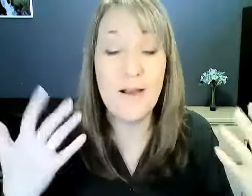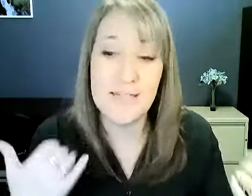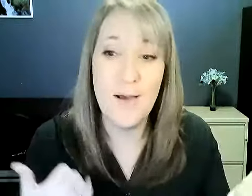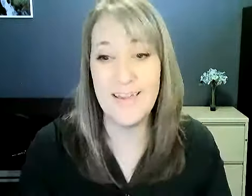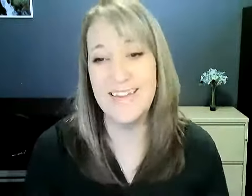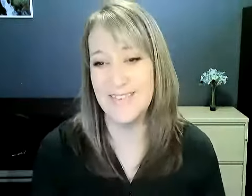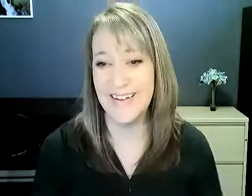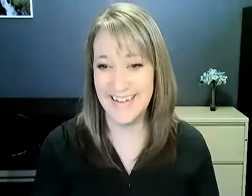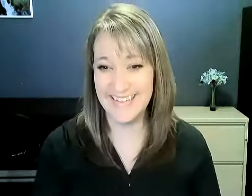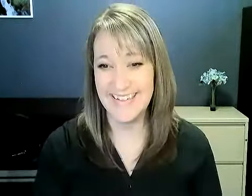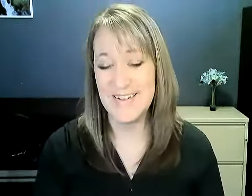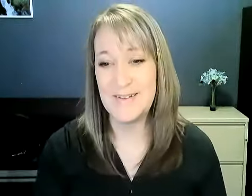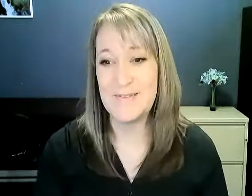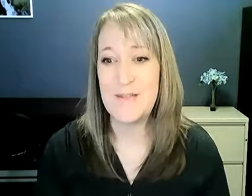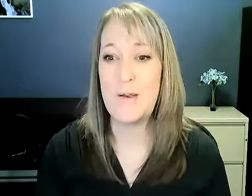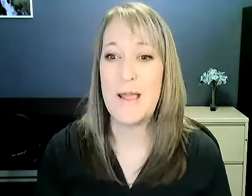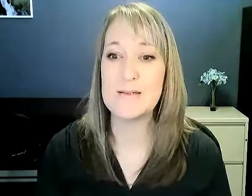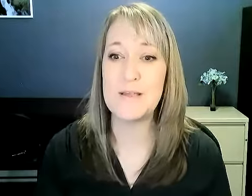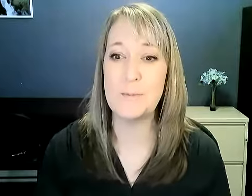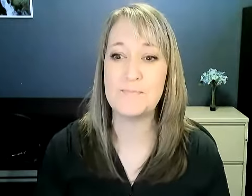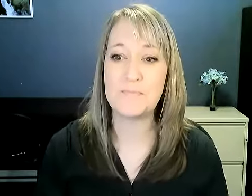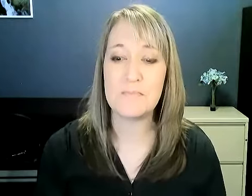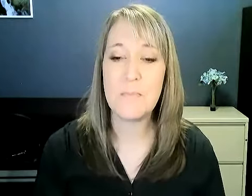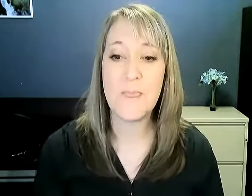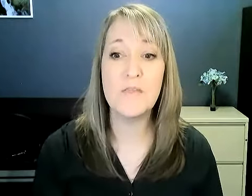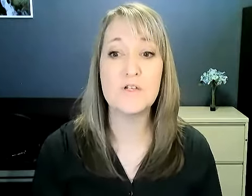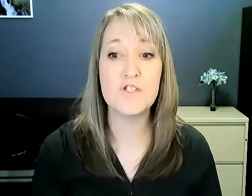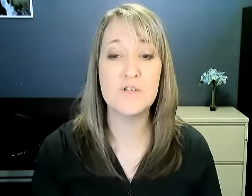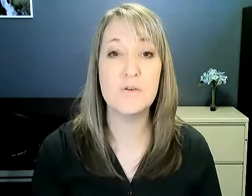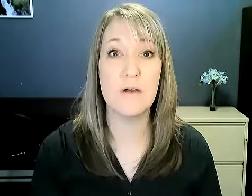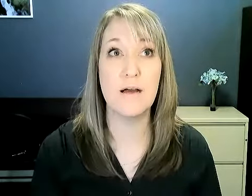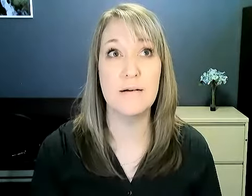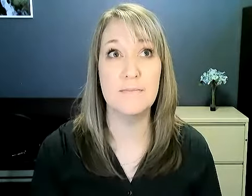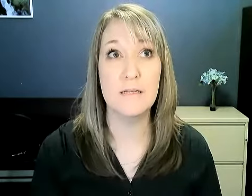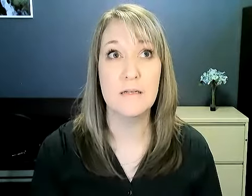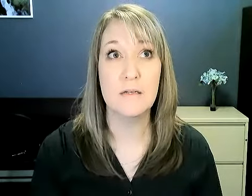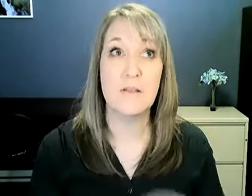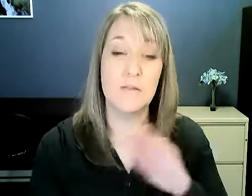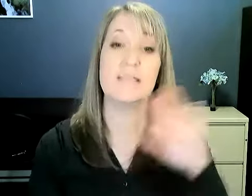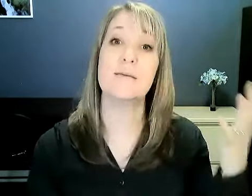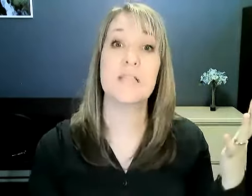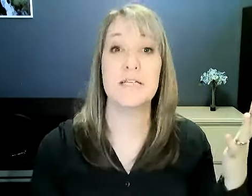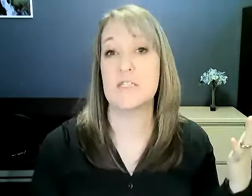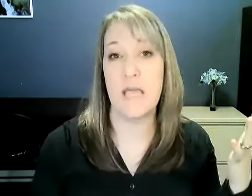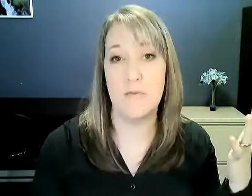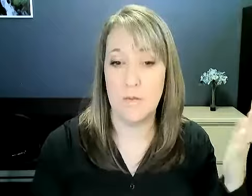Tell me, right? All right, so there are two, the examples that I just gave you